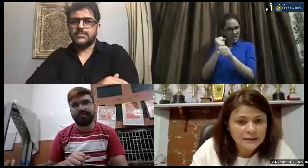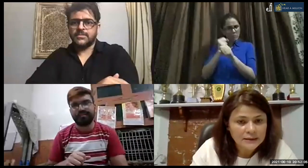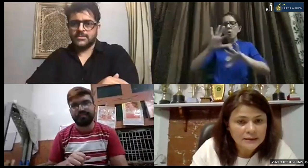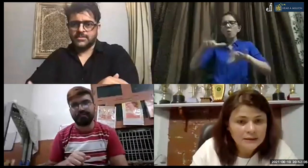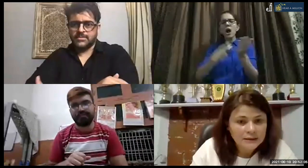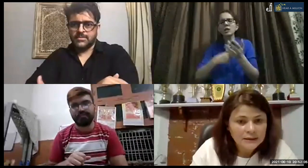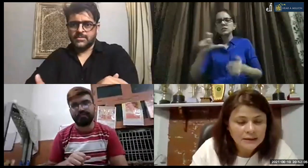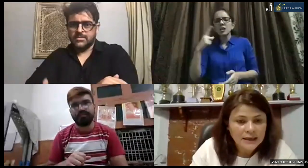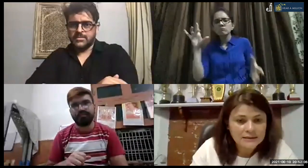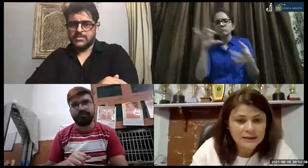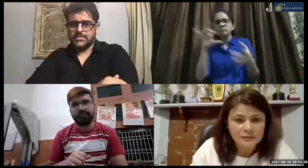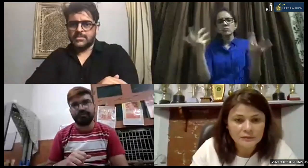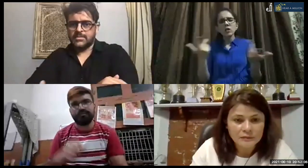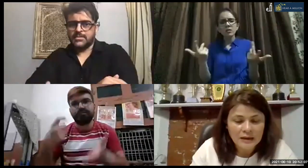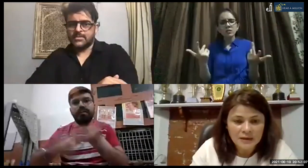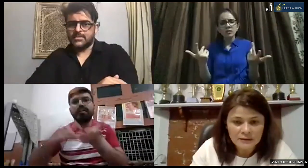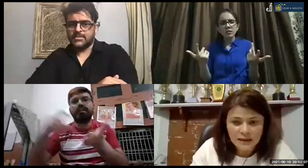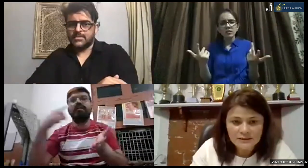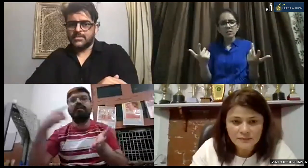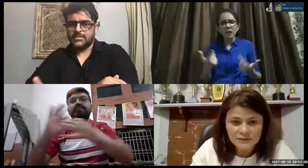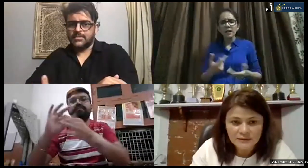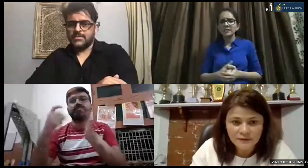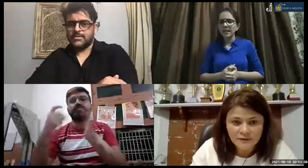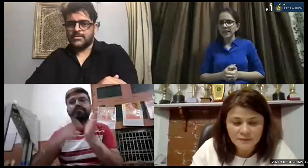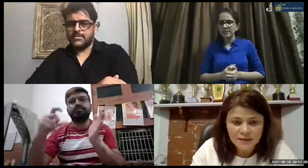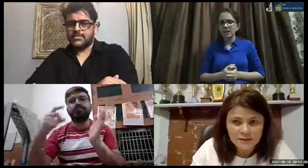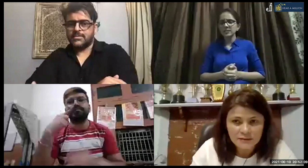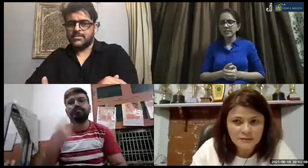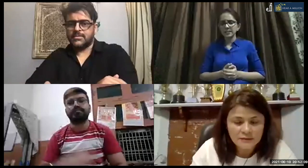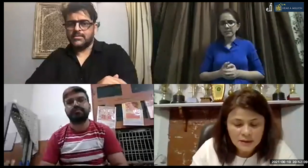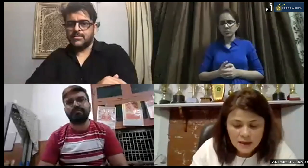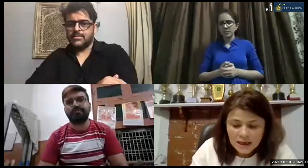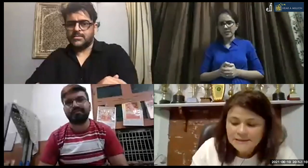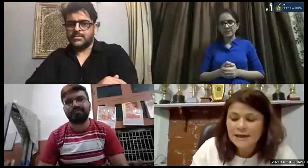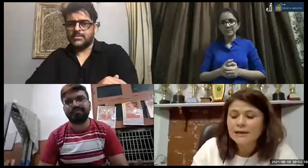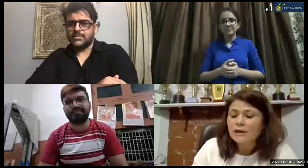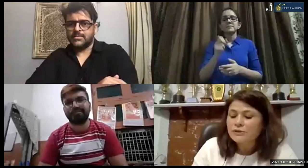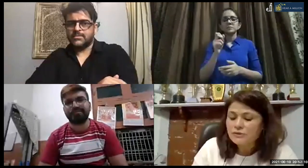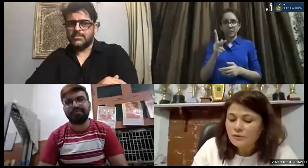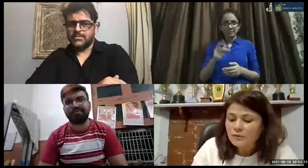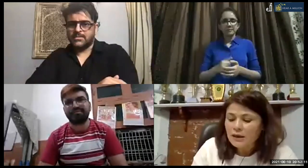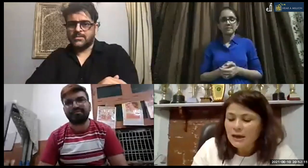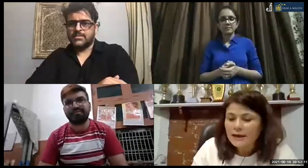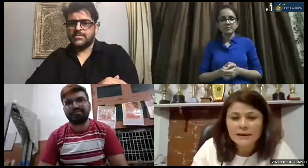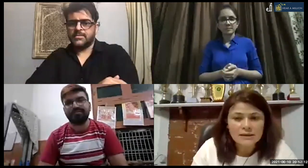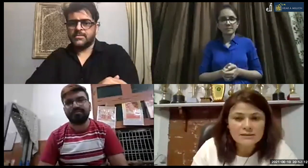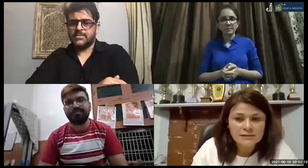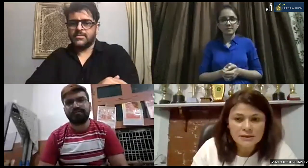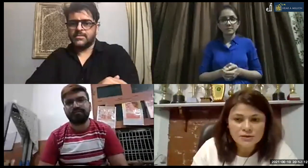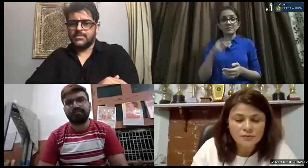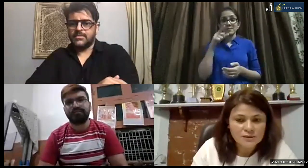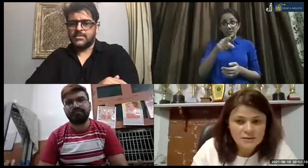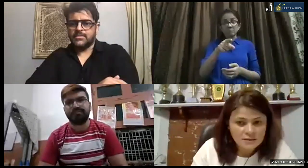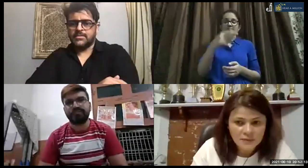RCI. That I mean, the answer will differ from that. RCI, it's connected to RCI. So I think this